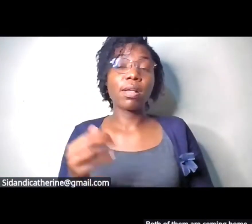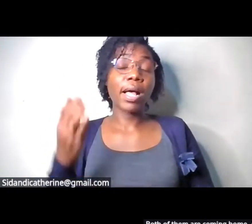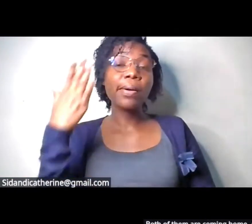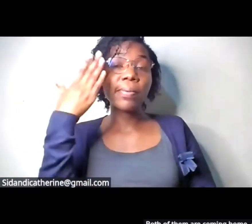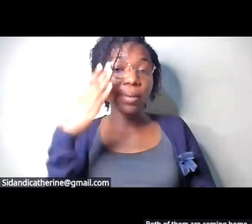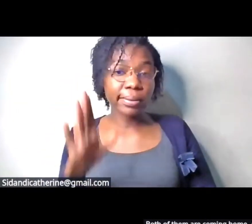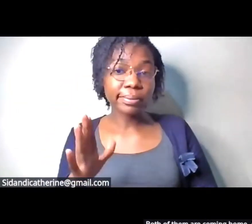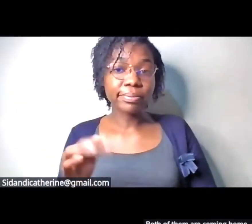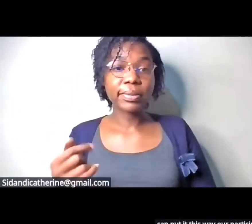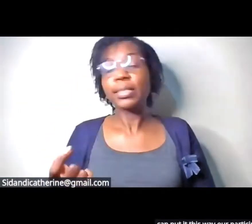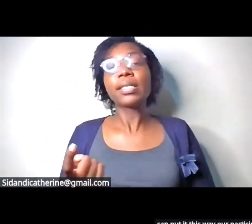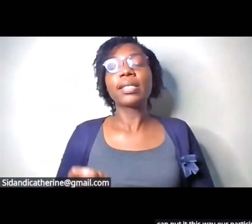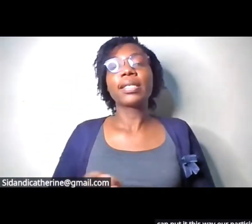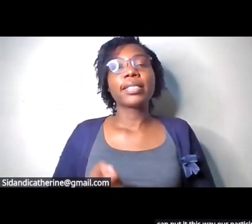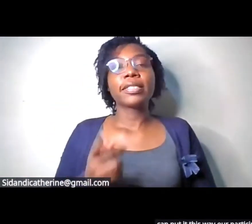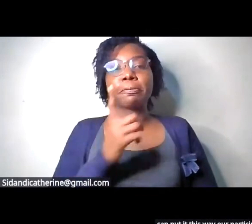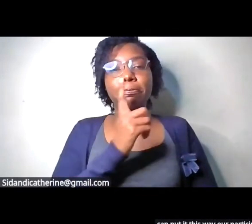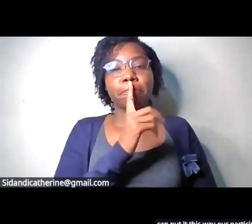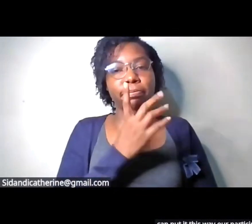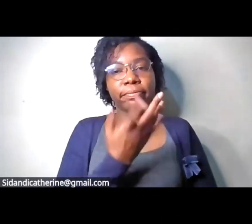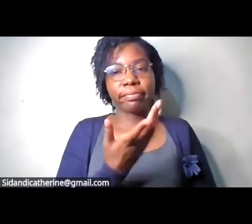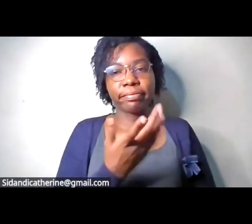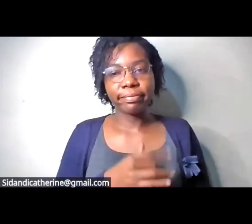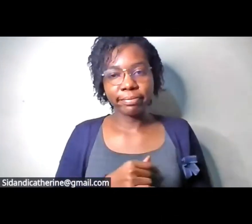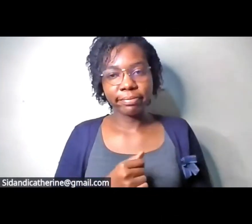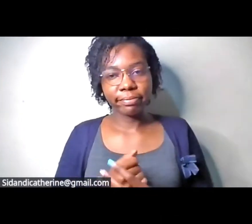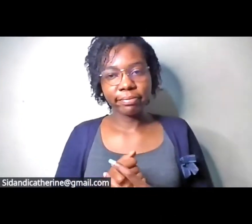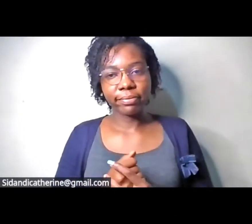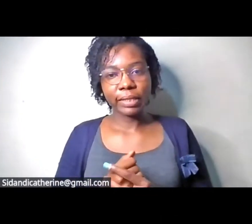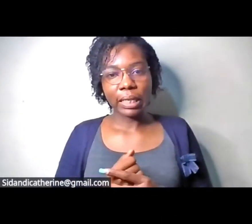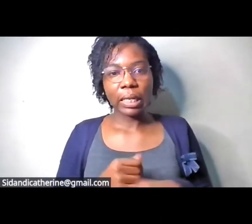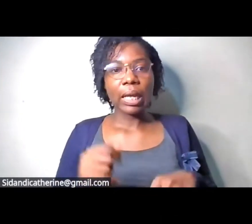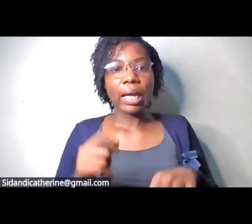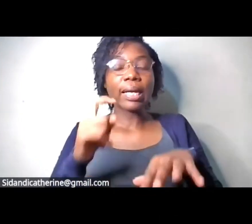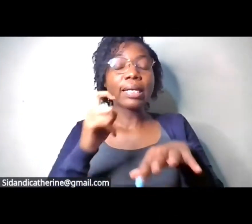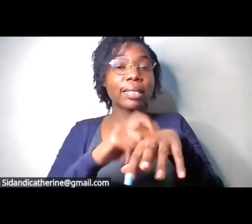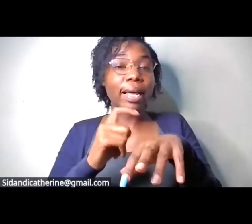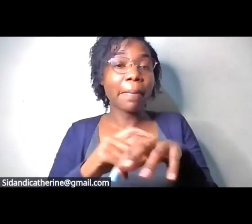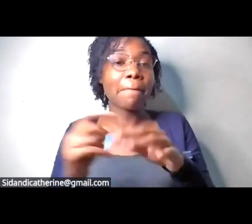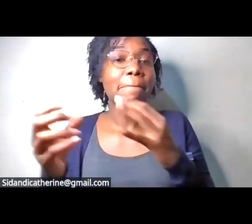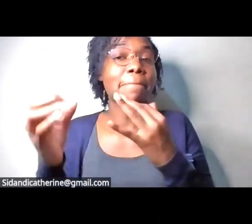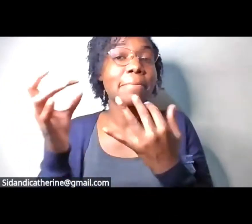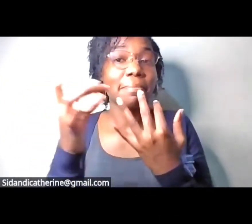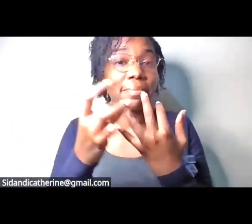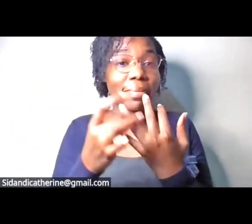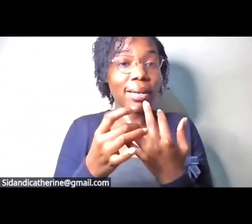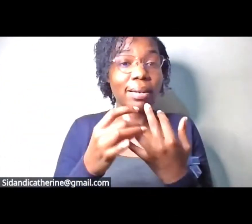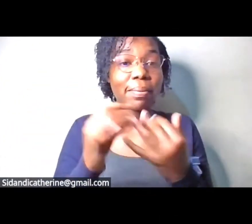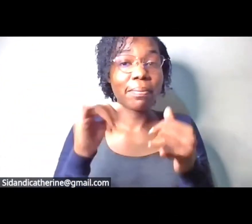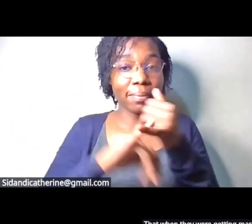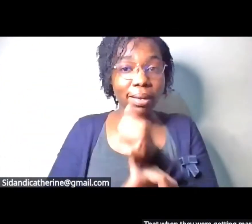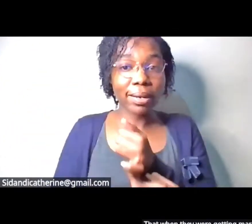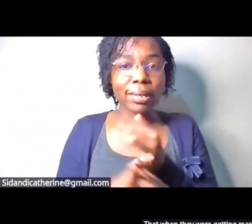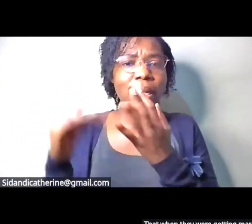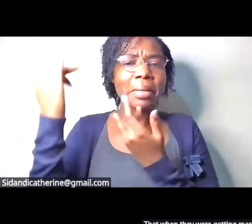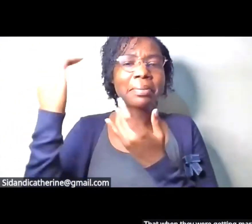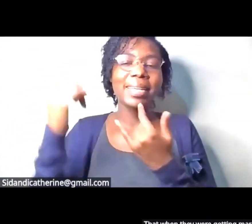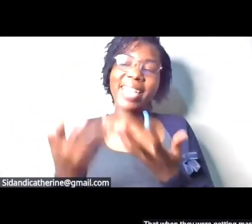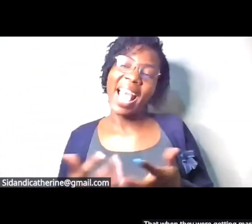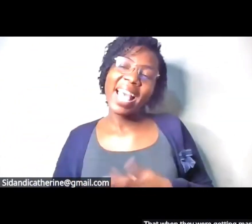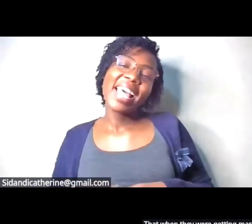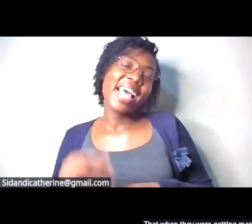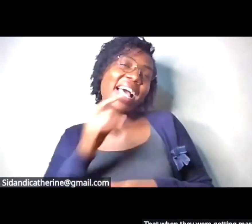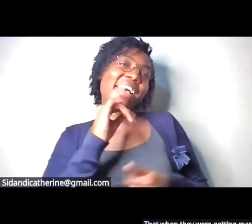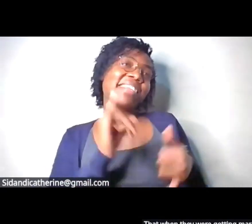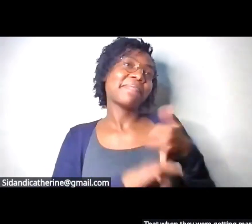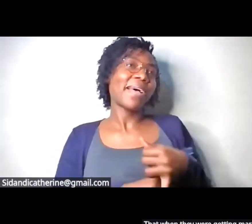them say that when they were getting married, they were expecting their husbands will be cooking for them, that they will be doing stuff for